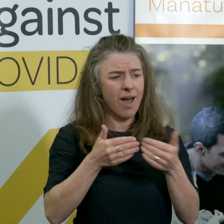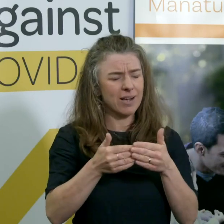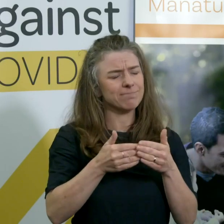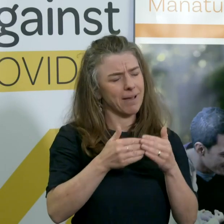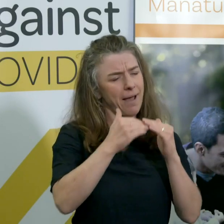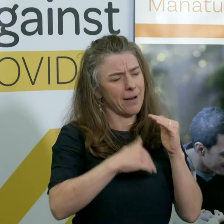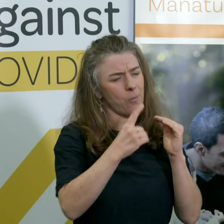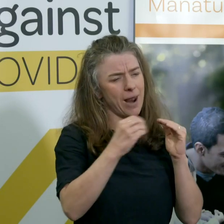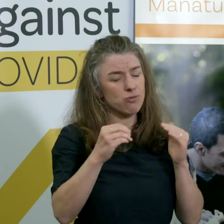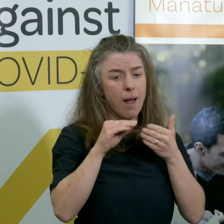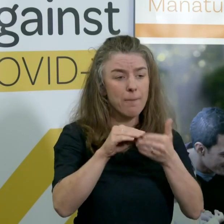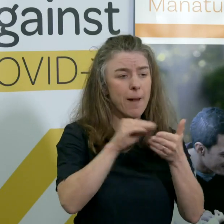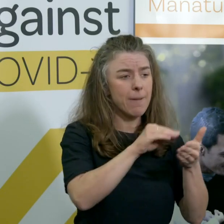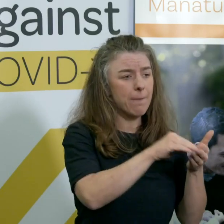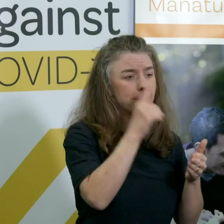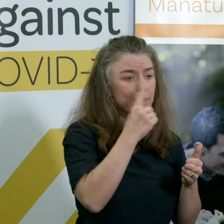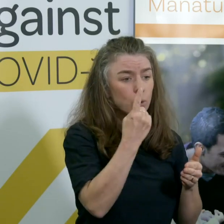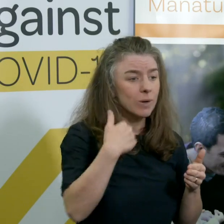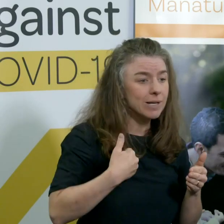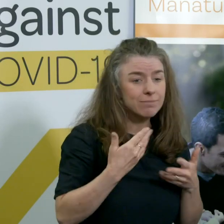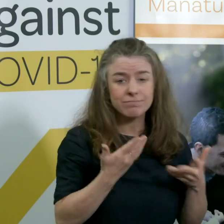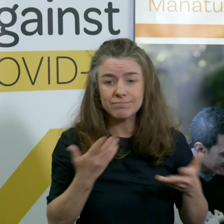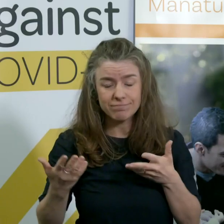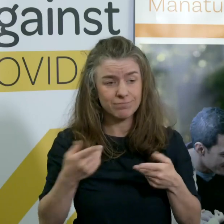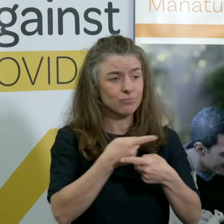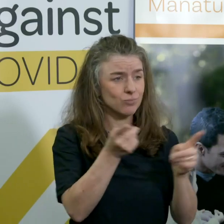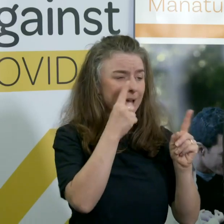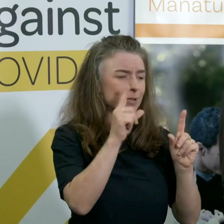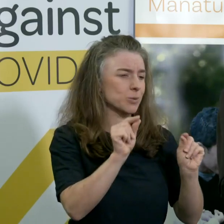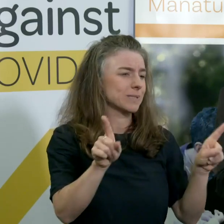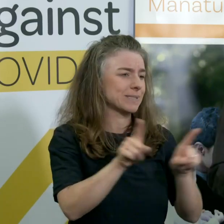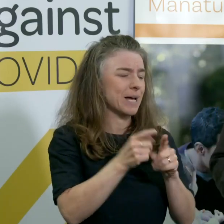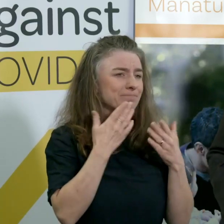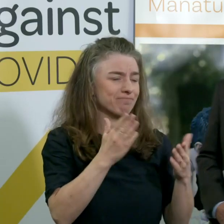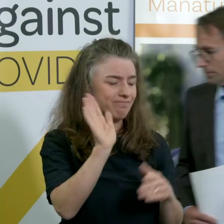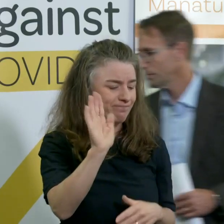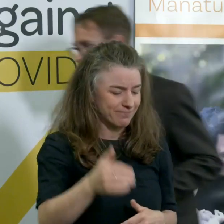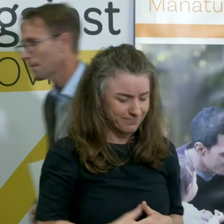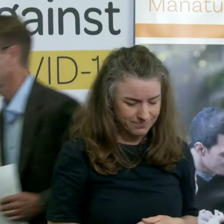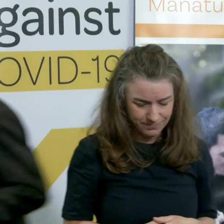to help out in the community, and I'd strongly encourage you to take that opportunity. Thank you very much. We'll see you again.